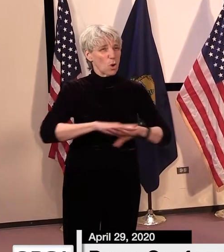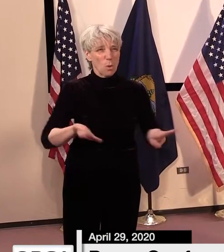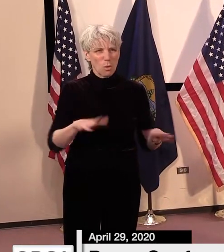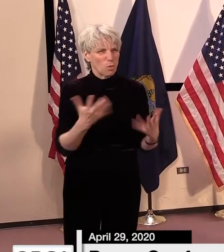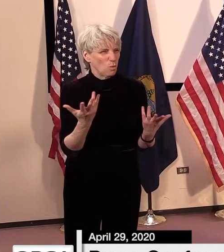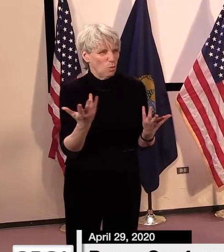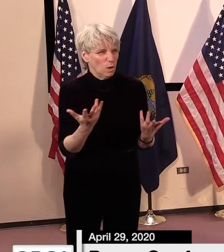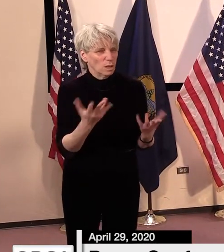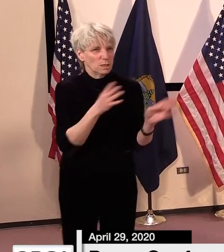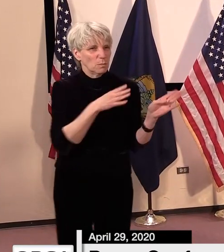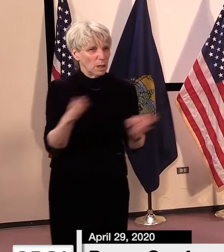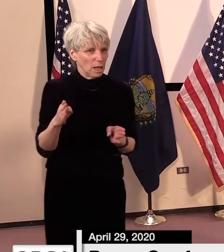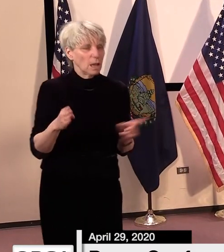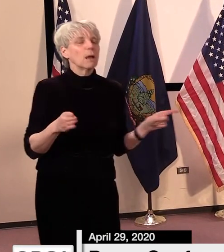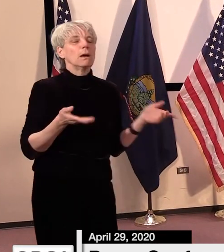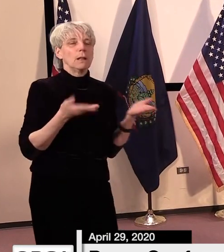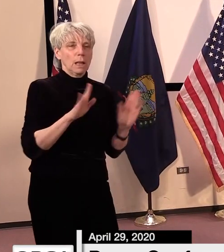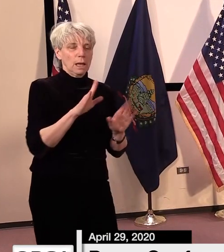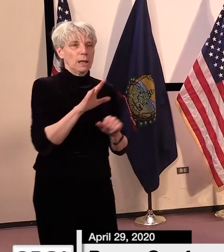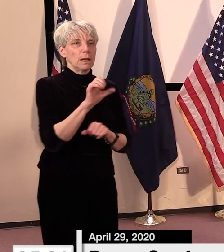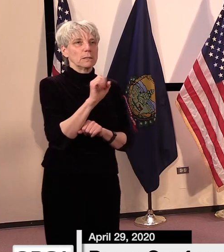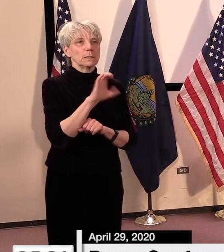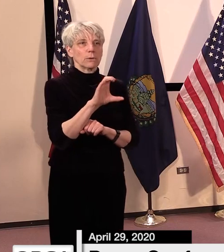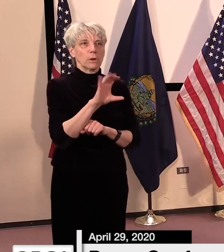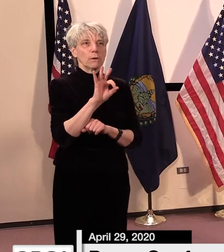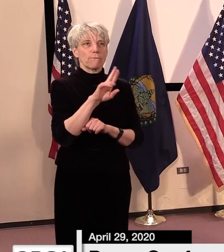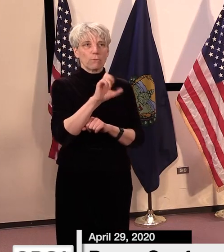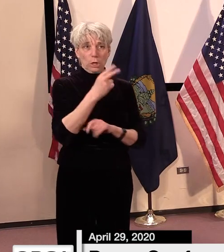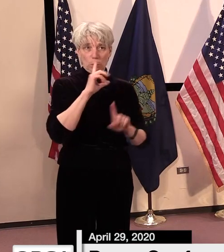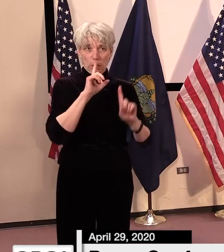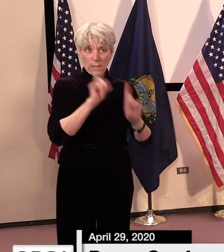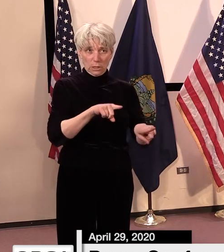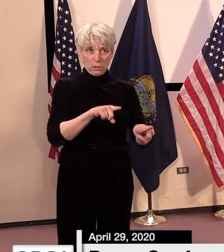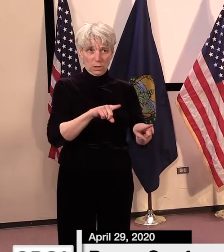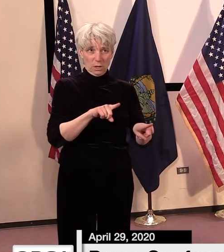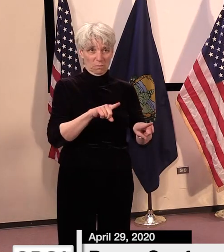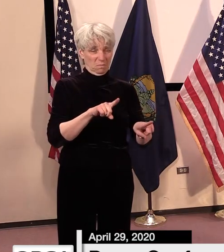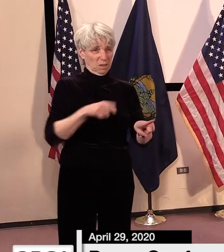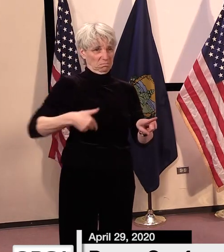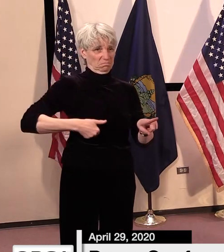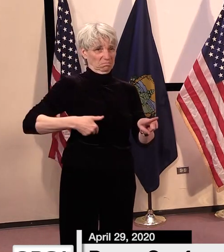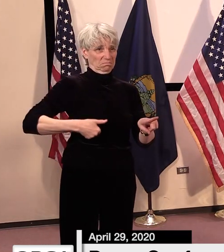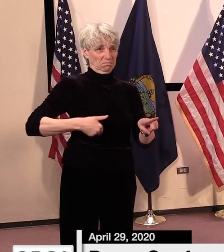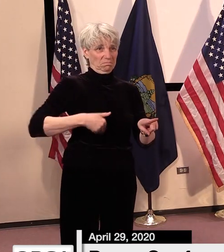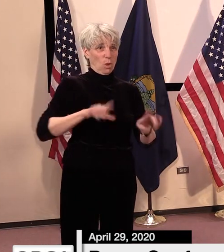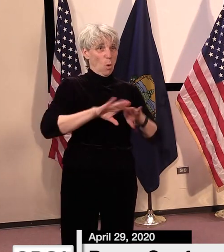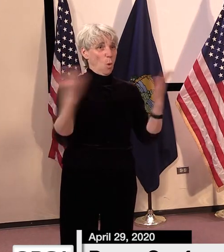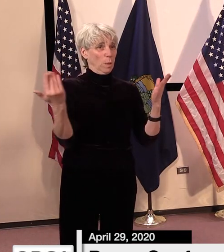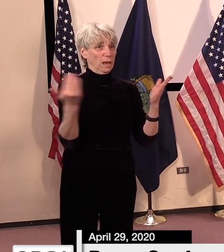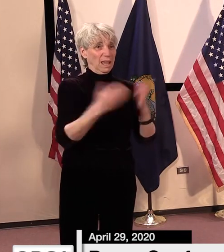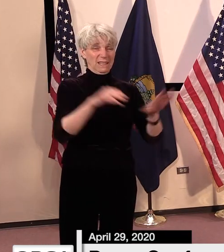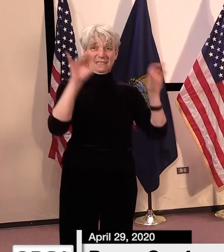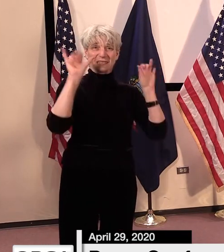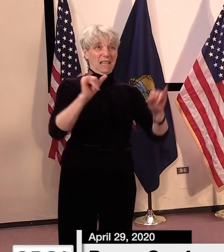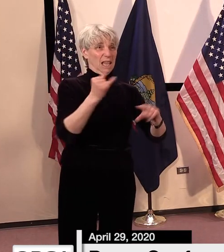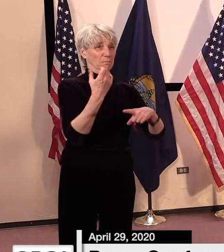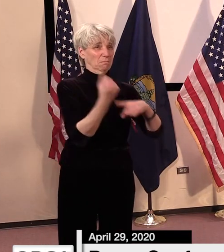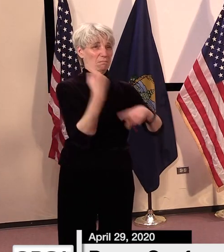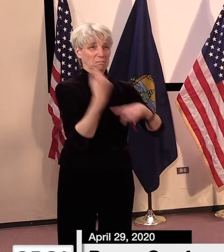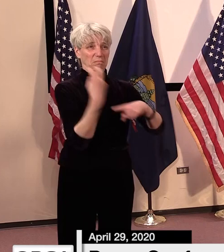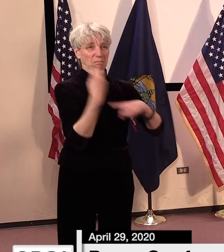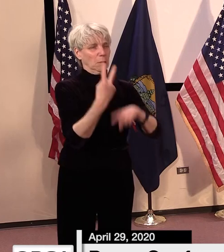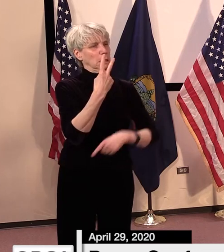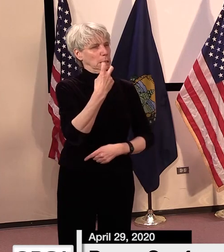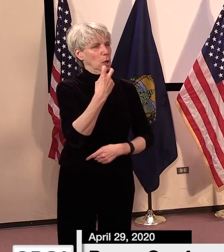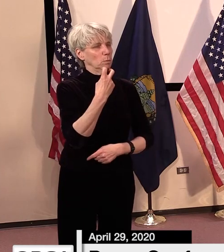answer that, but I would also add that things will be vastly different, I would imagine, when and if that happens. Secretary